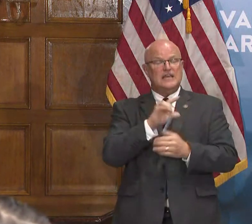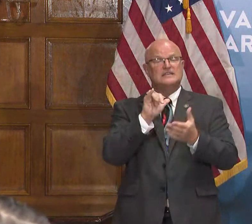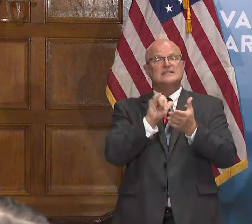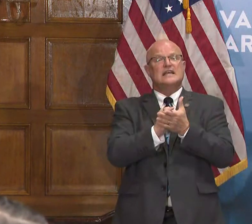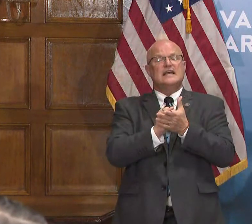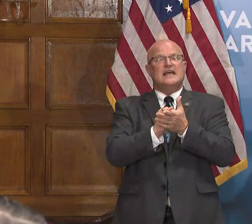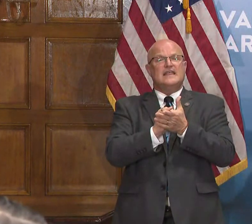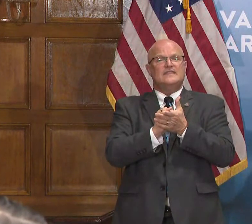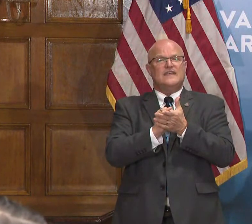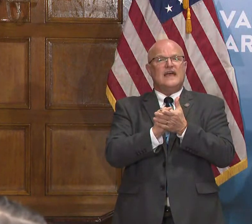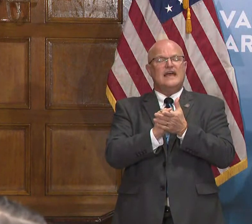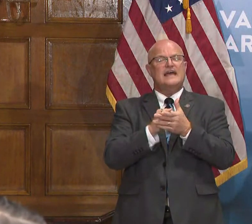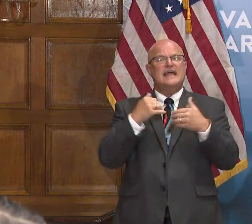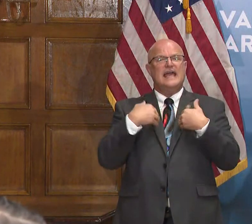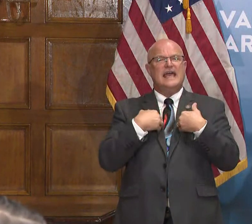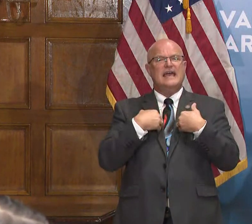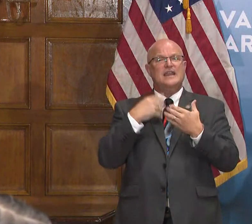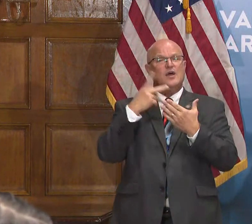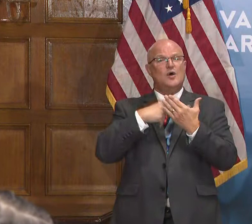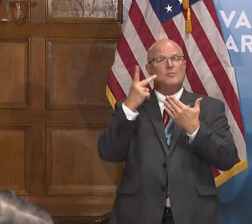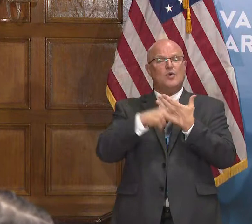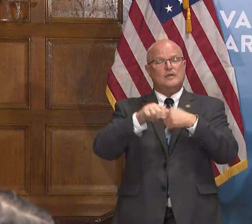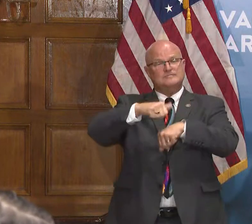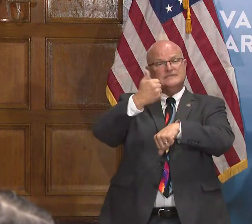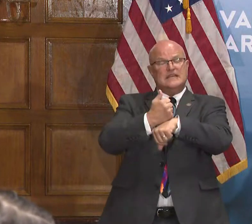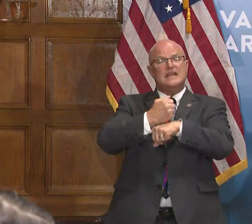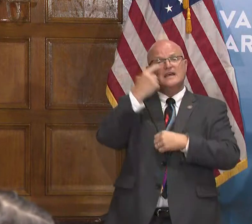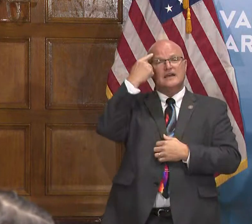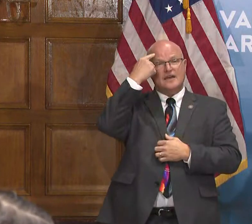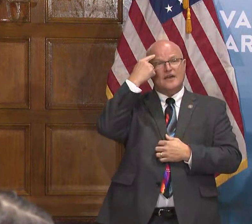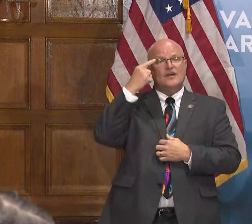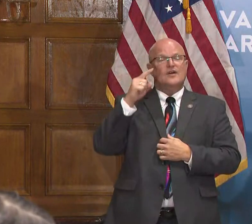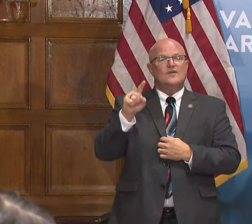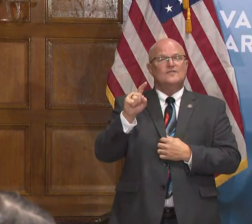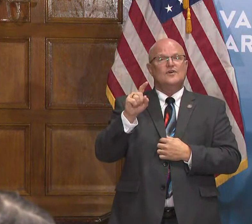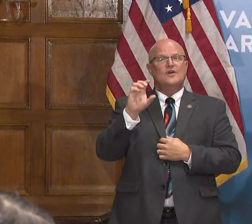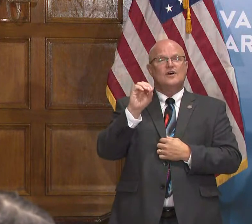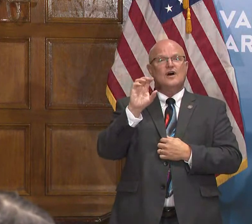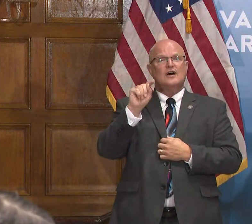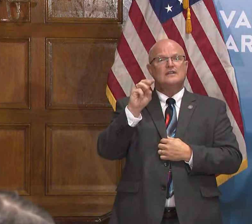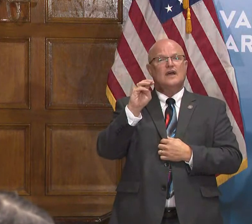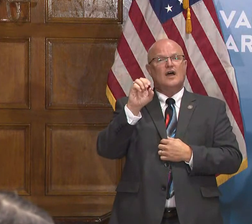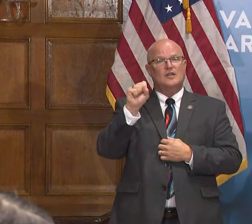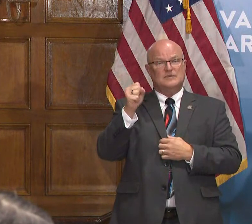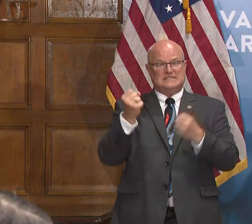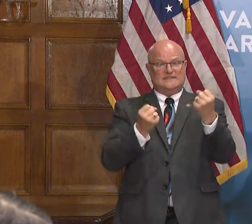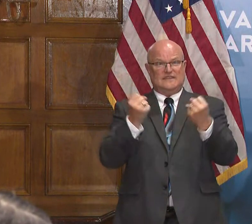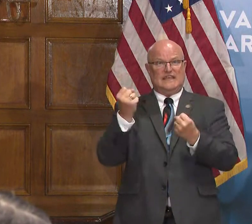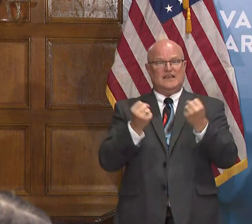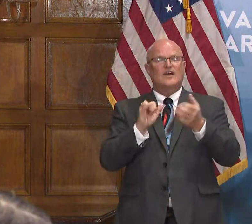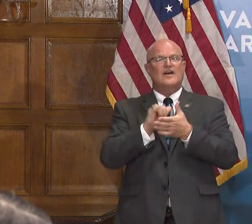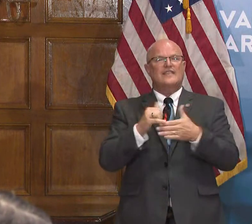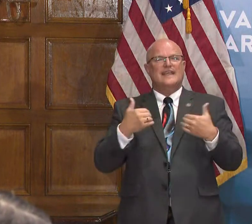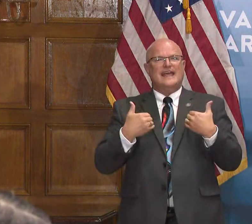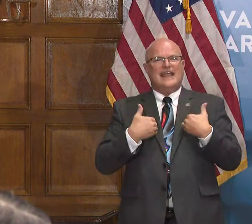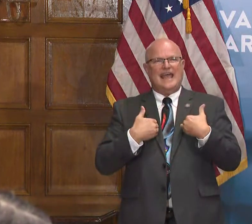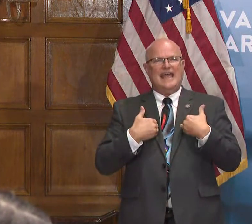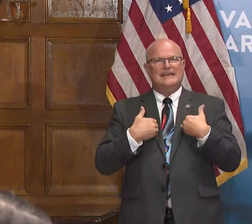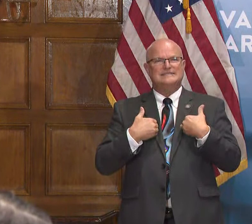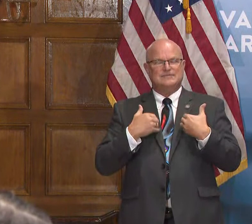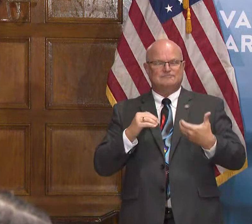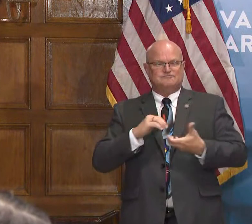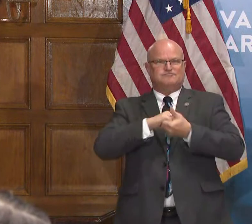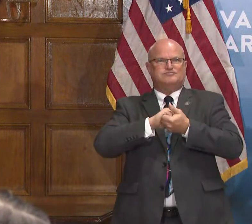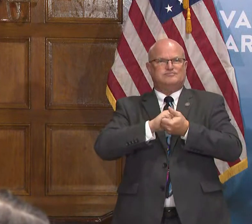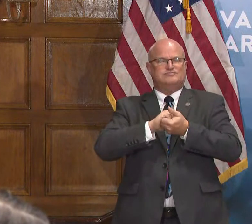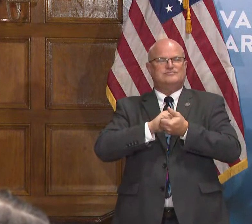allowed a pilot program for autonomous vehicles that has been engaged in